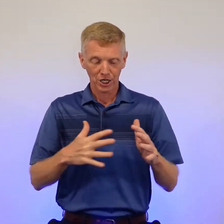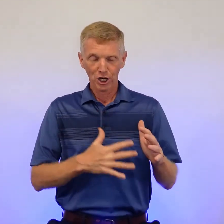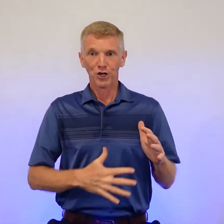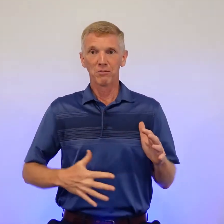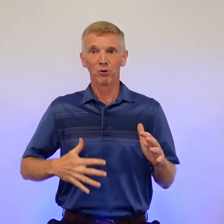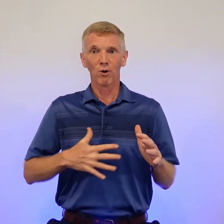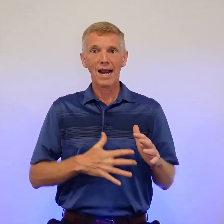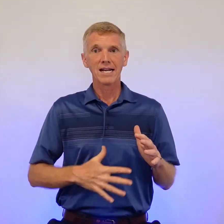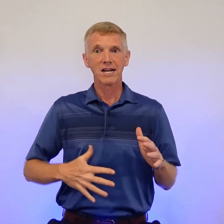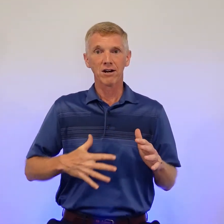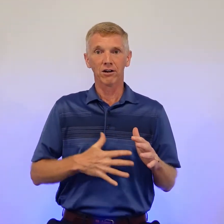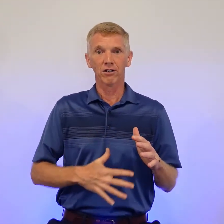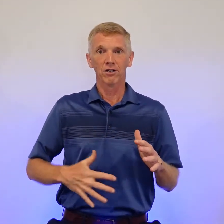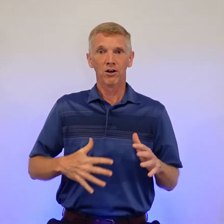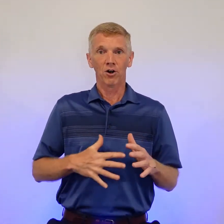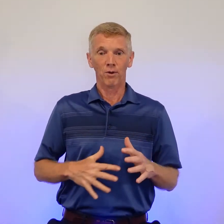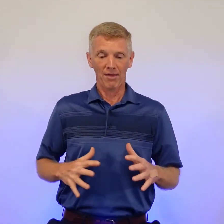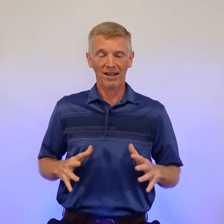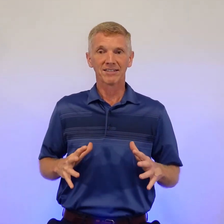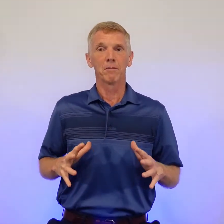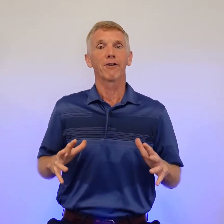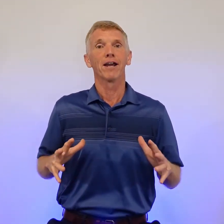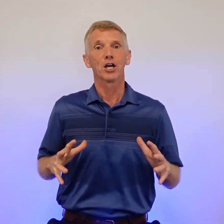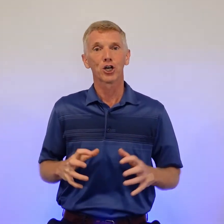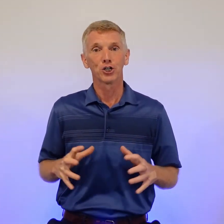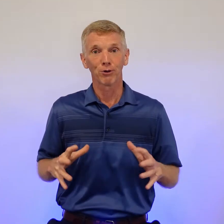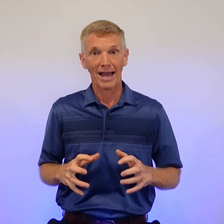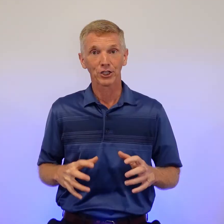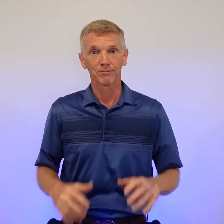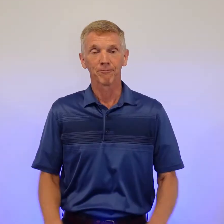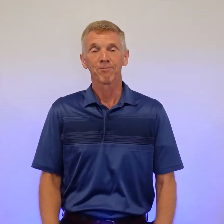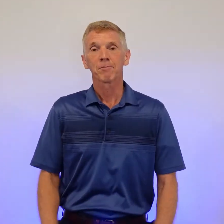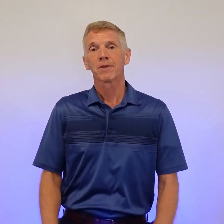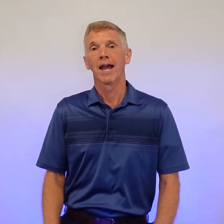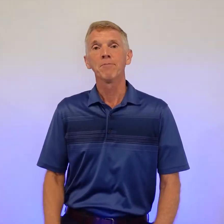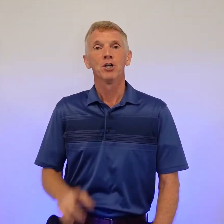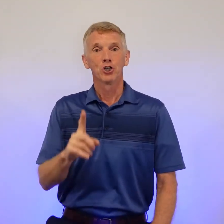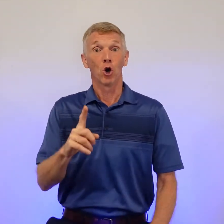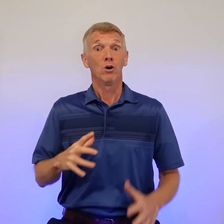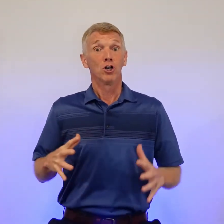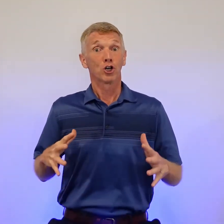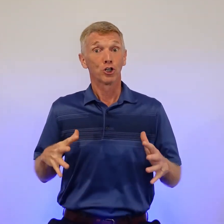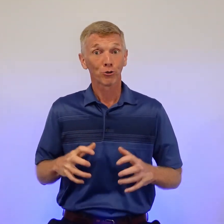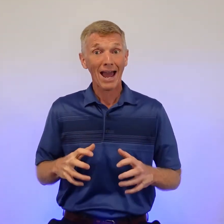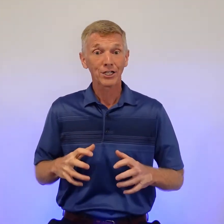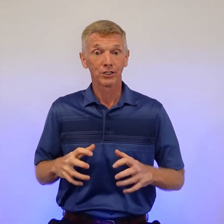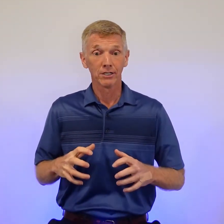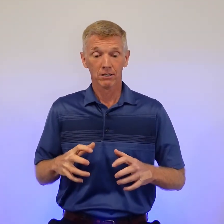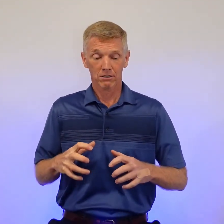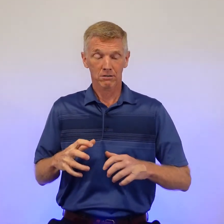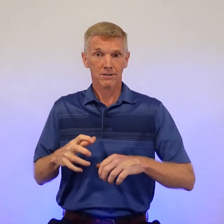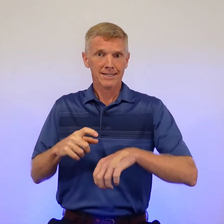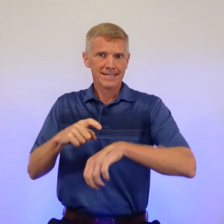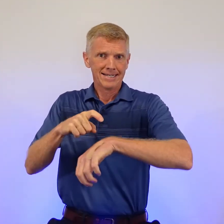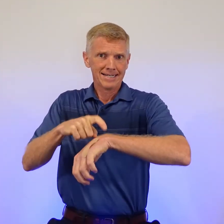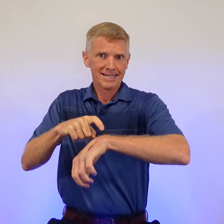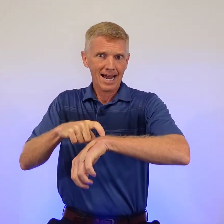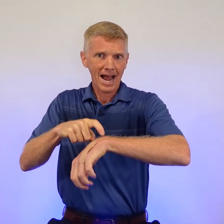you're going to be right here around that stomach area. Contraction. Okay, so contraction,